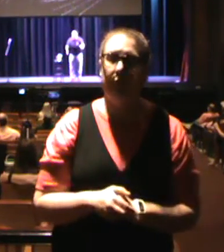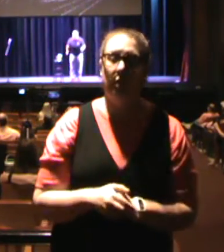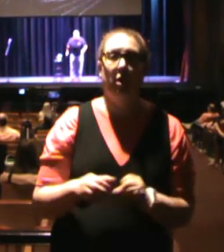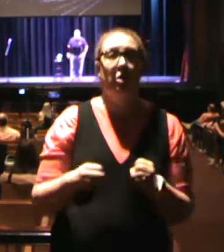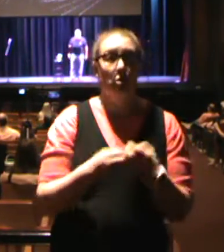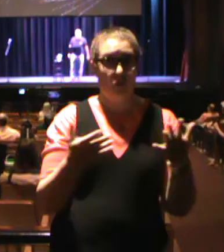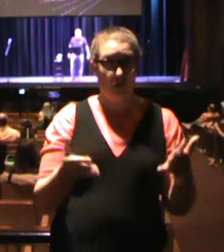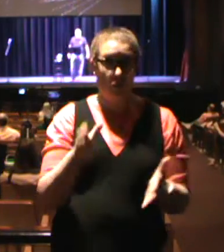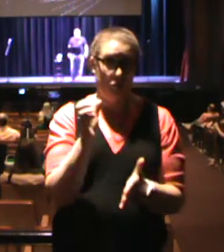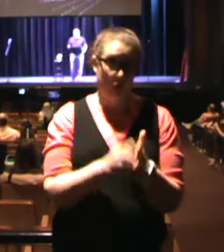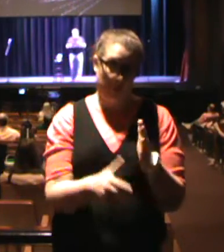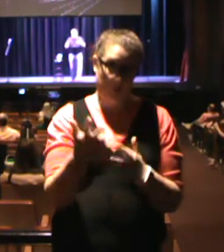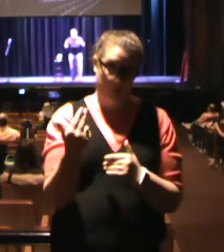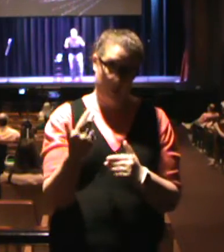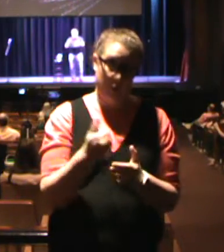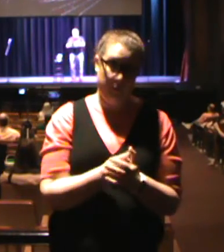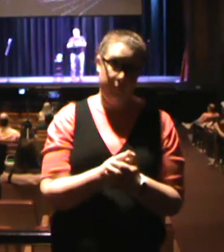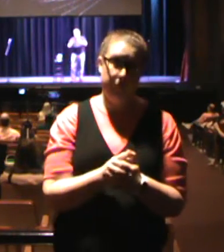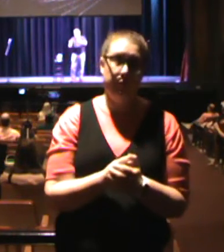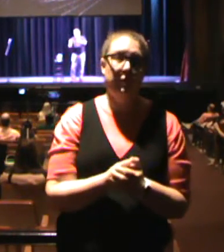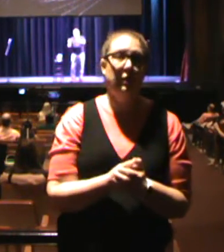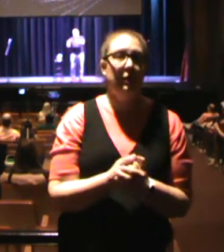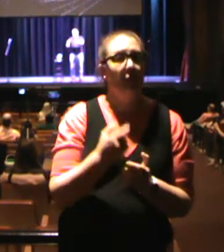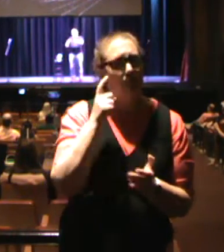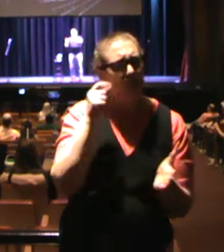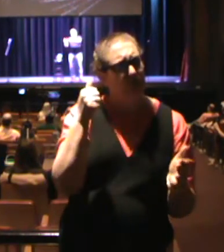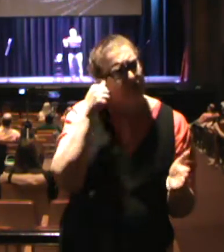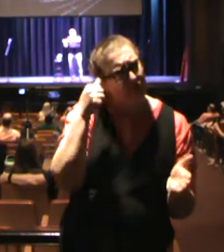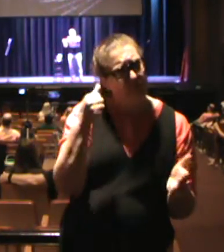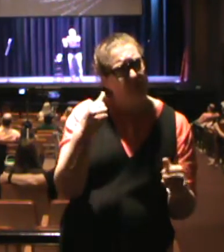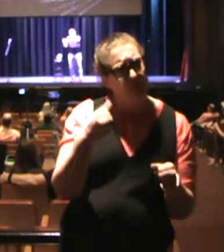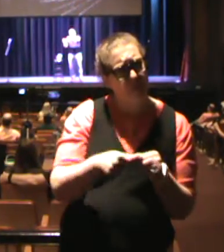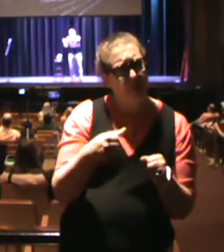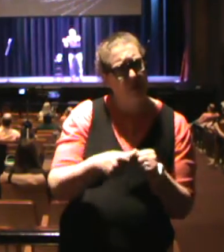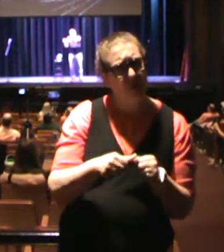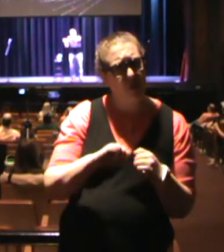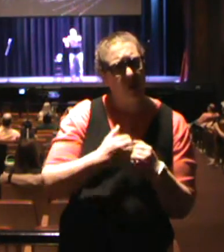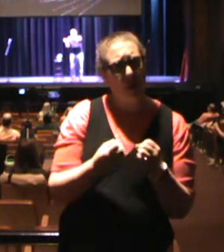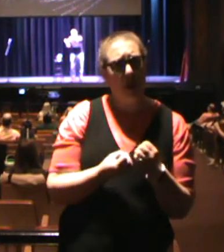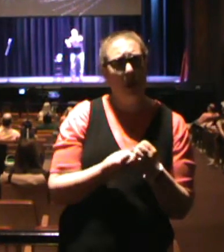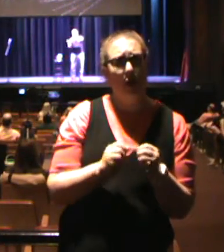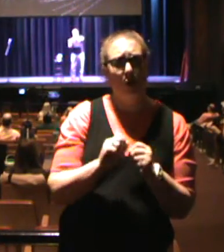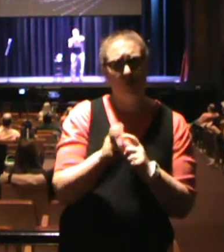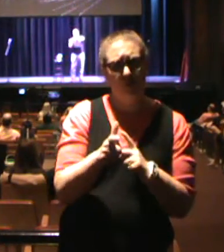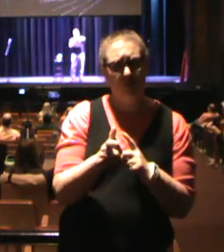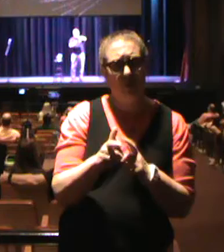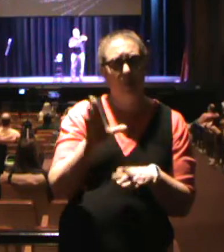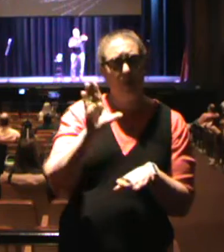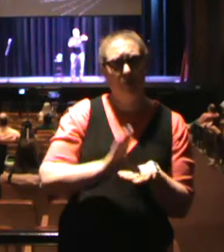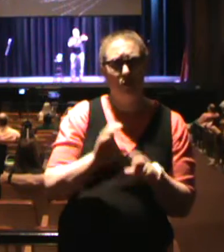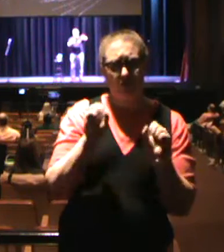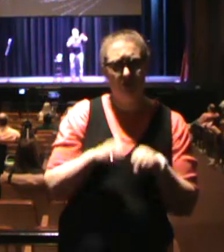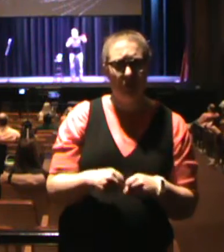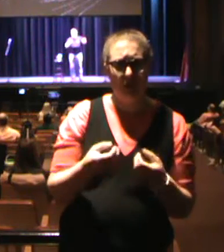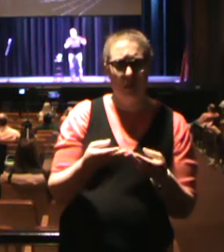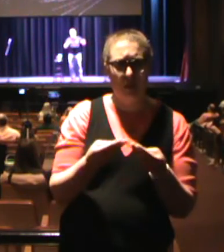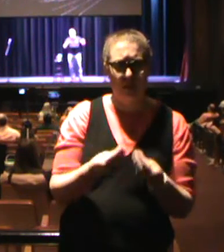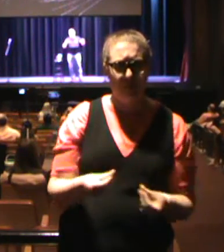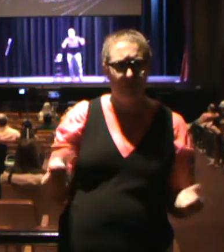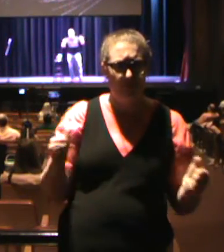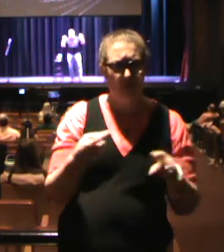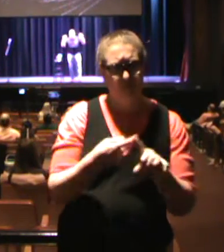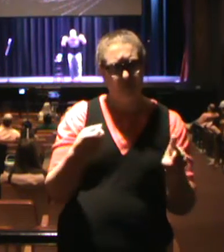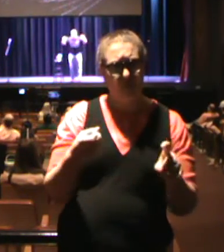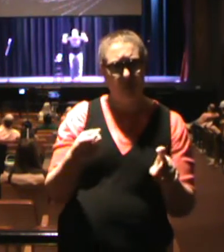chapter 13 here. It's a stark reminder of how quickly the church can just kind of fade away from its